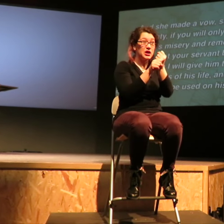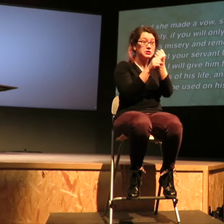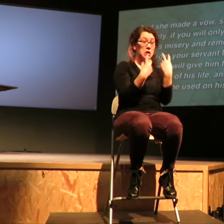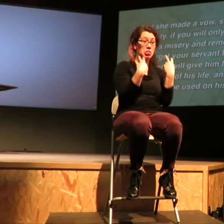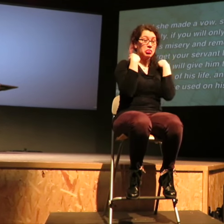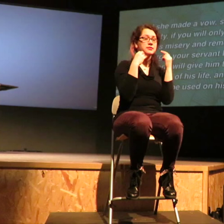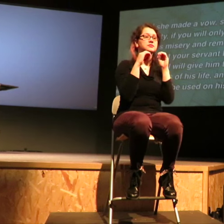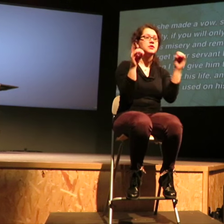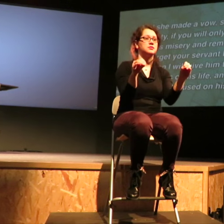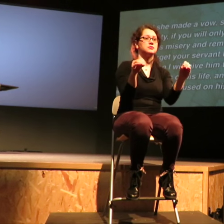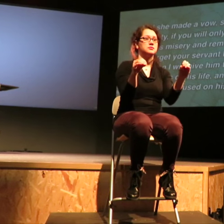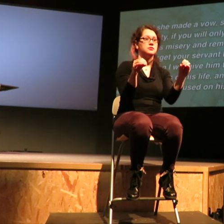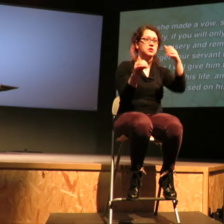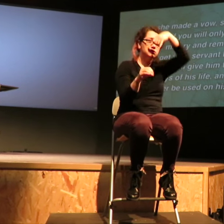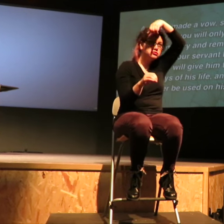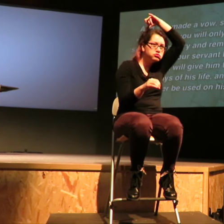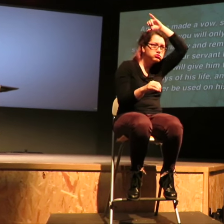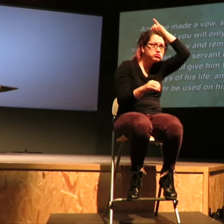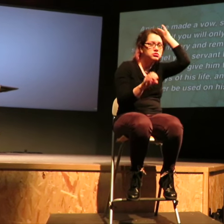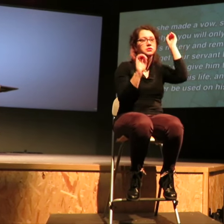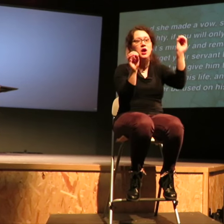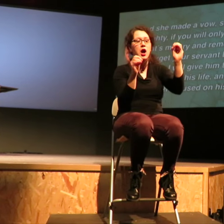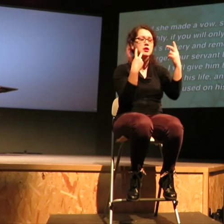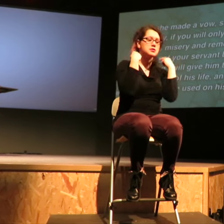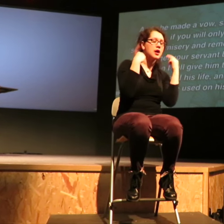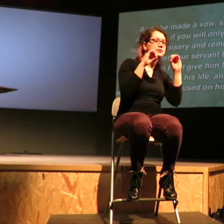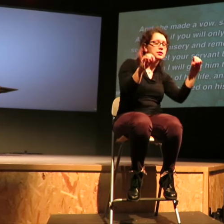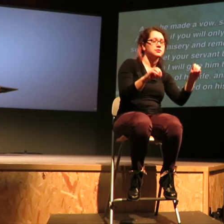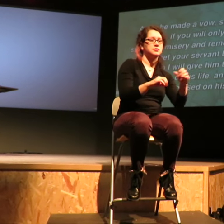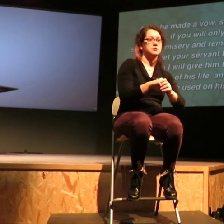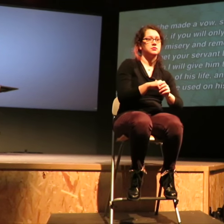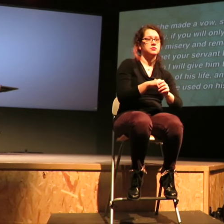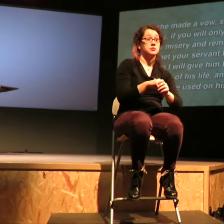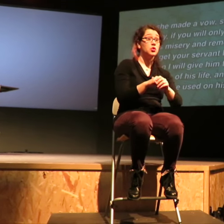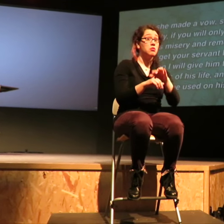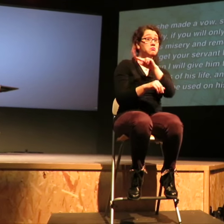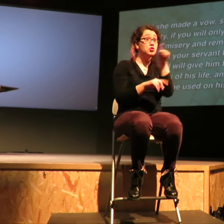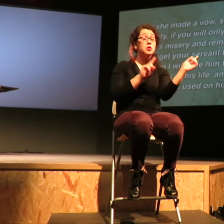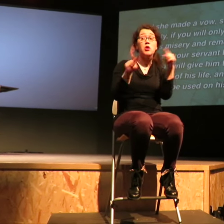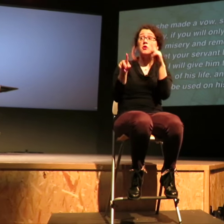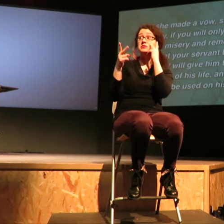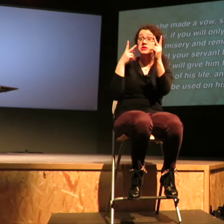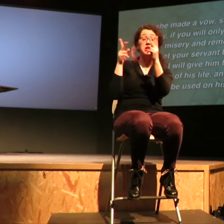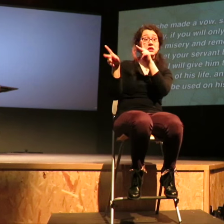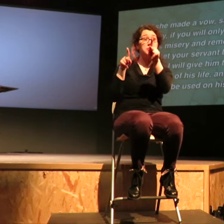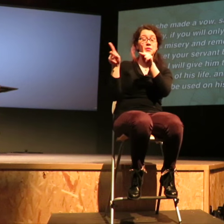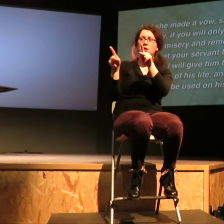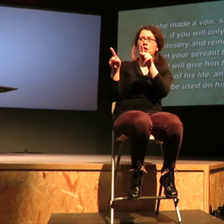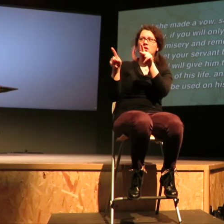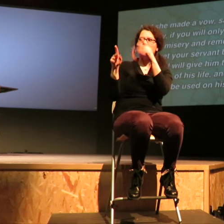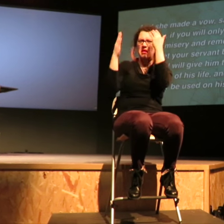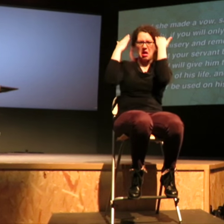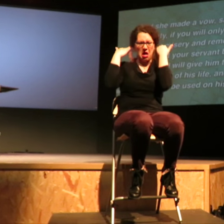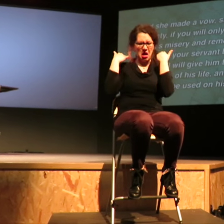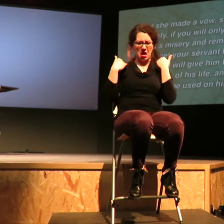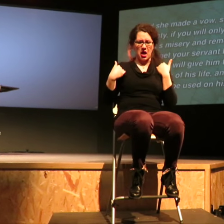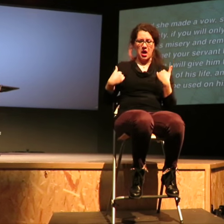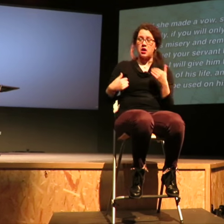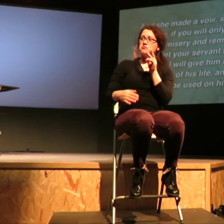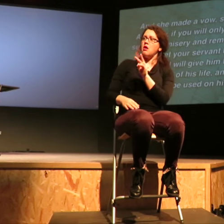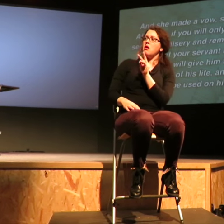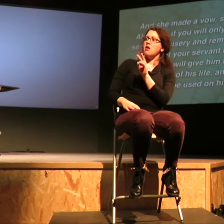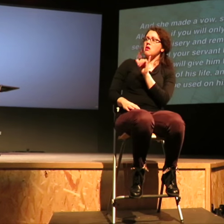hair. So you wouldn't put a razor to your head, you wouldn't cut your hair. So you could actually see people who hadn't cut their hair for a very long time and think, oh, they very